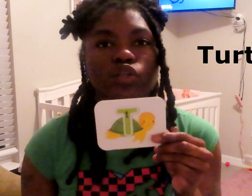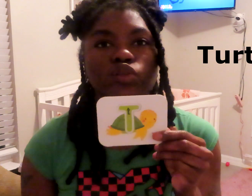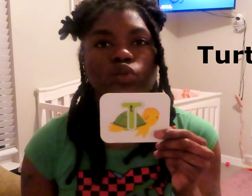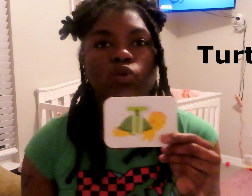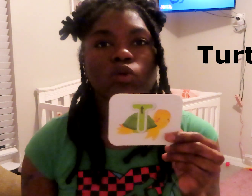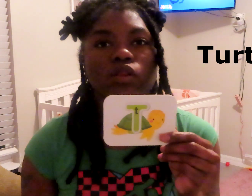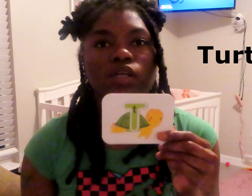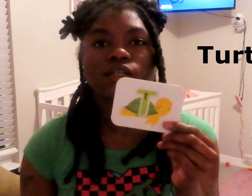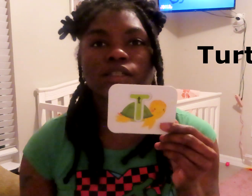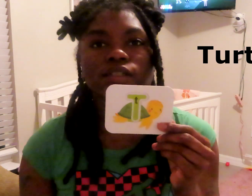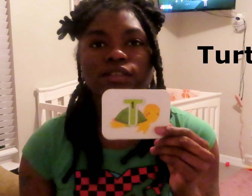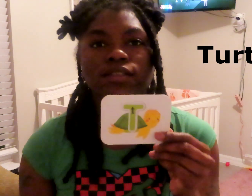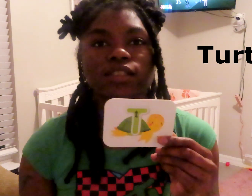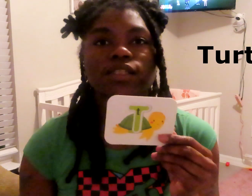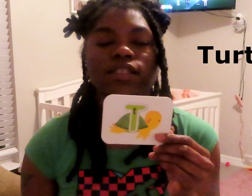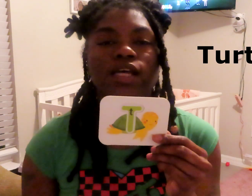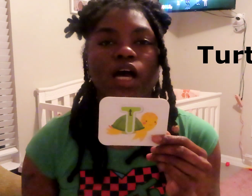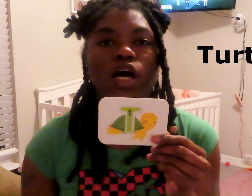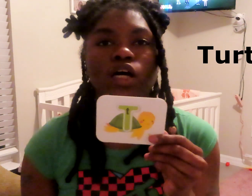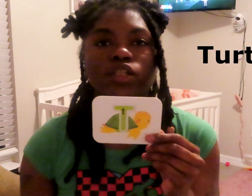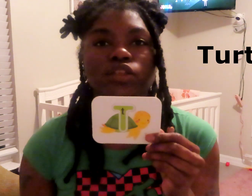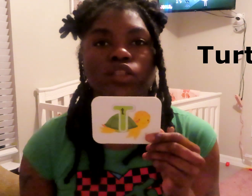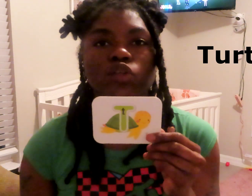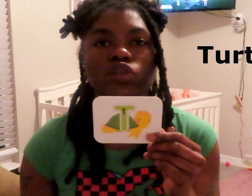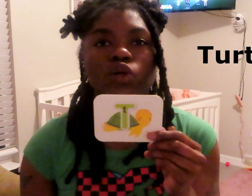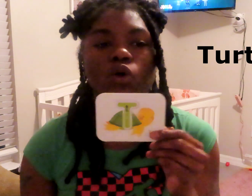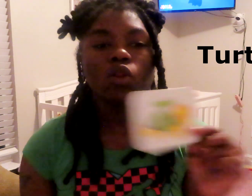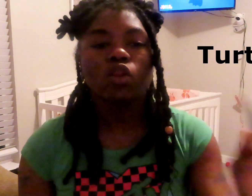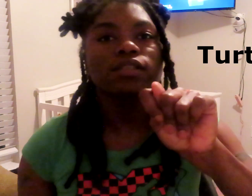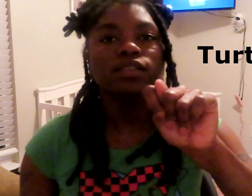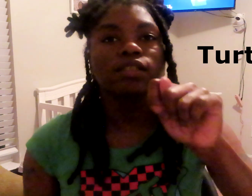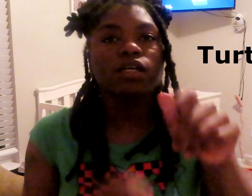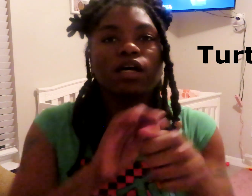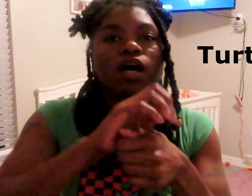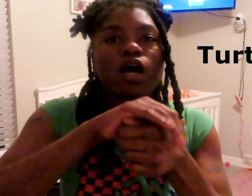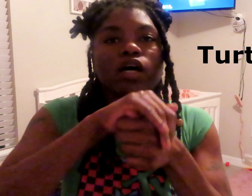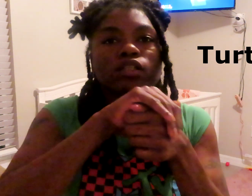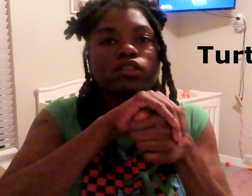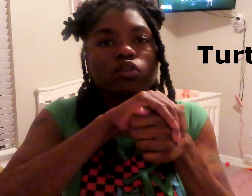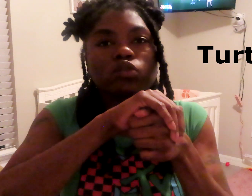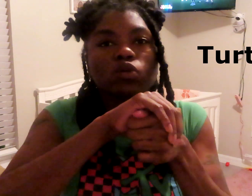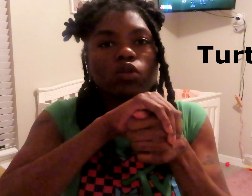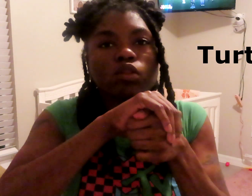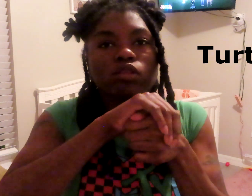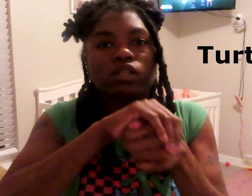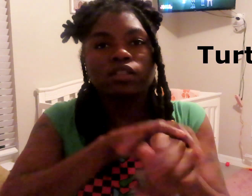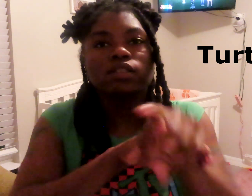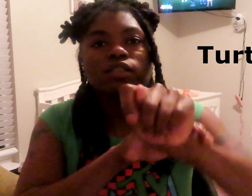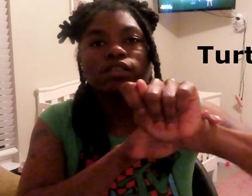Turtle. T. Turtle. T. Turtle.